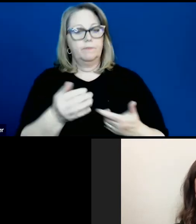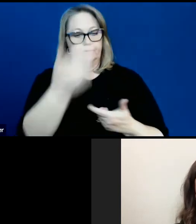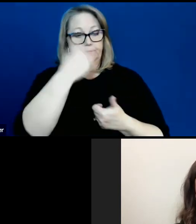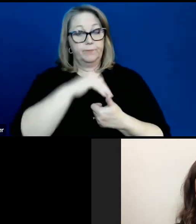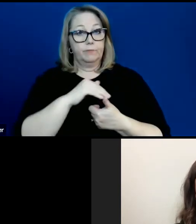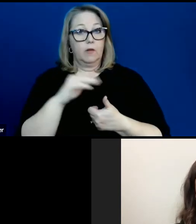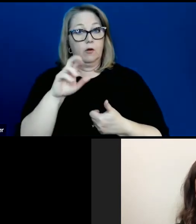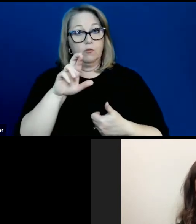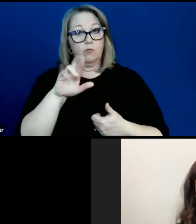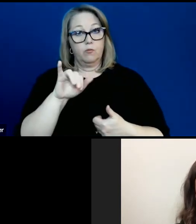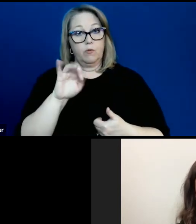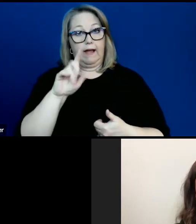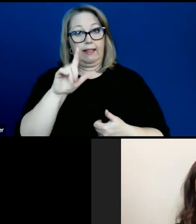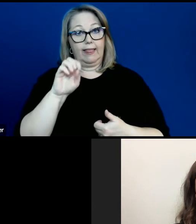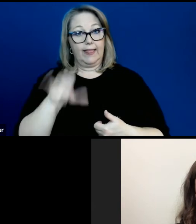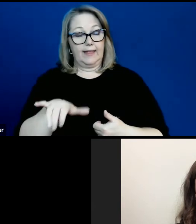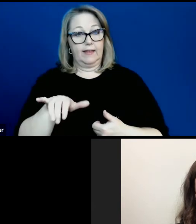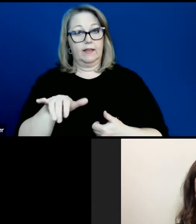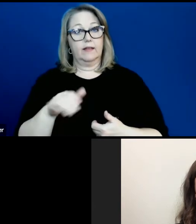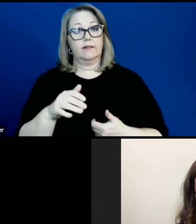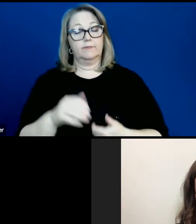Hoffman from KTVN.